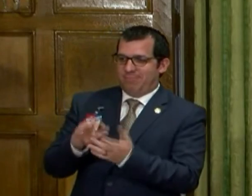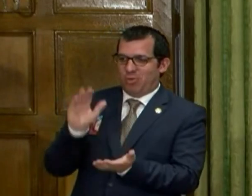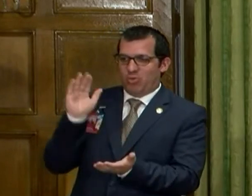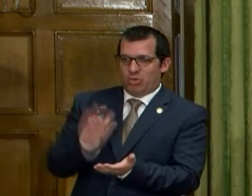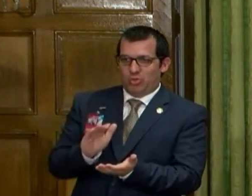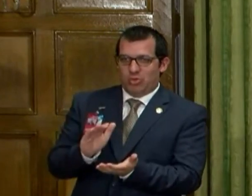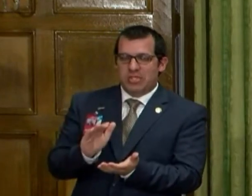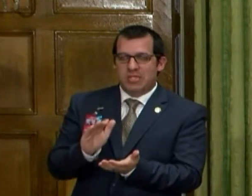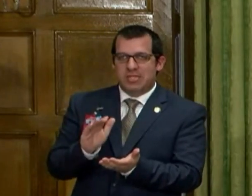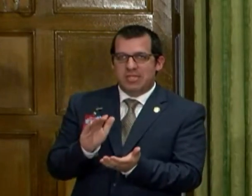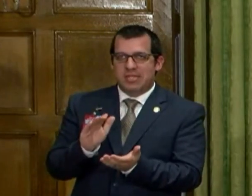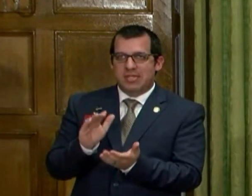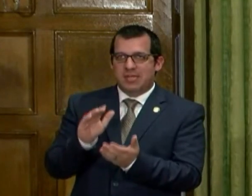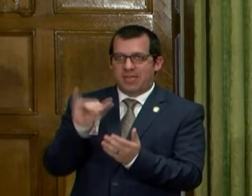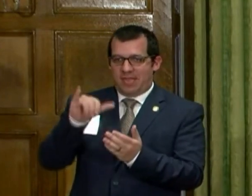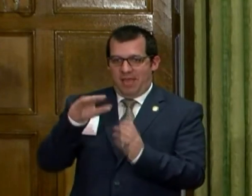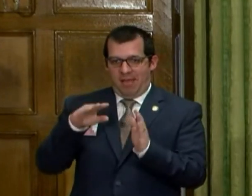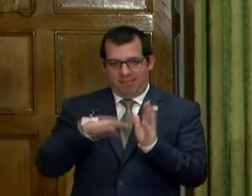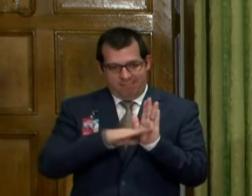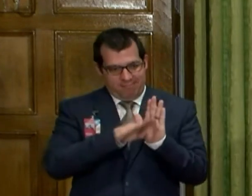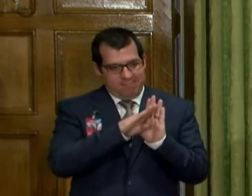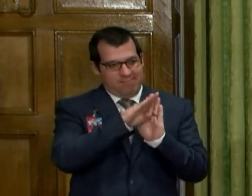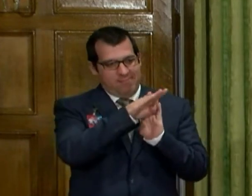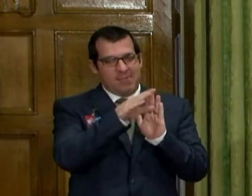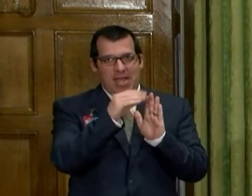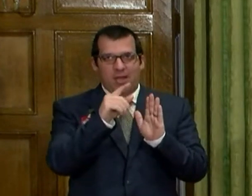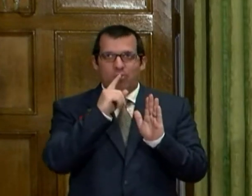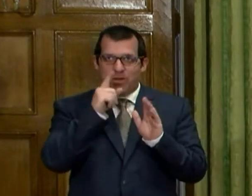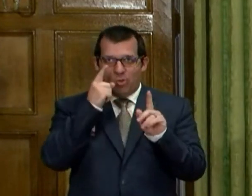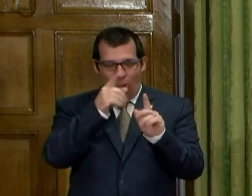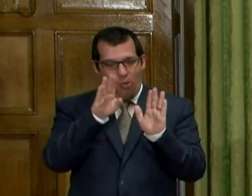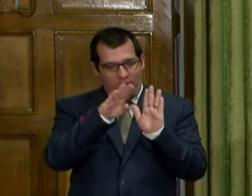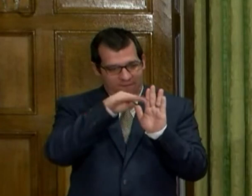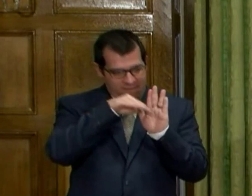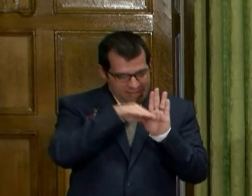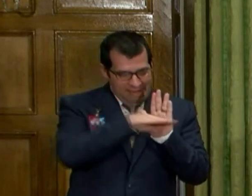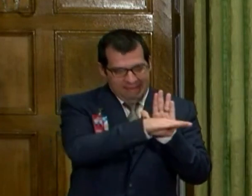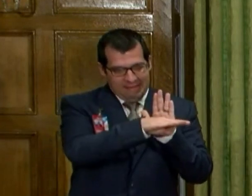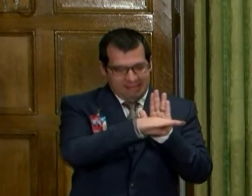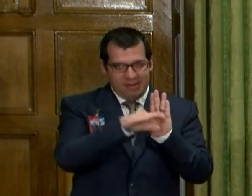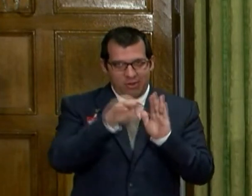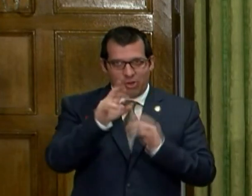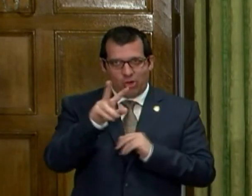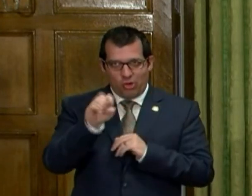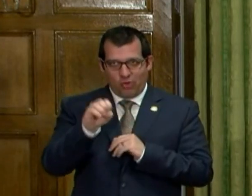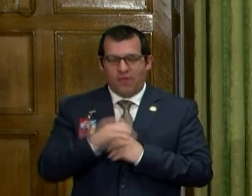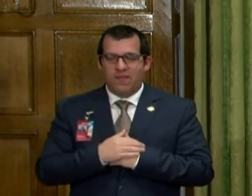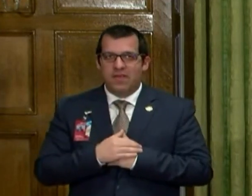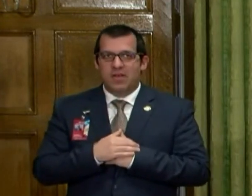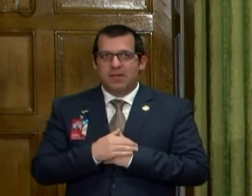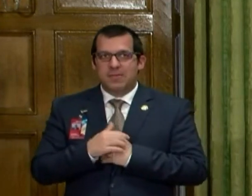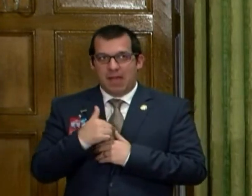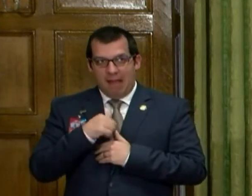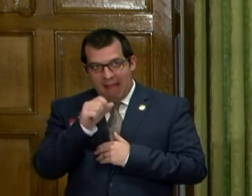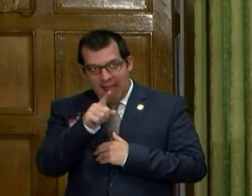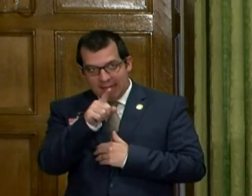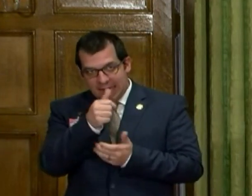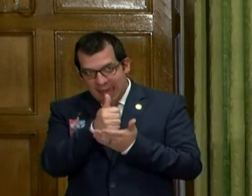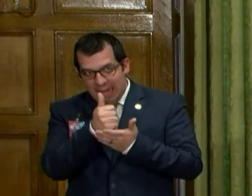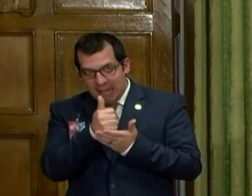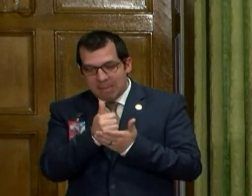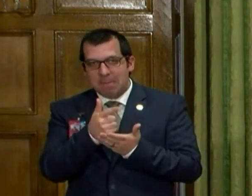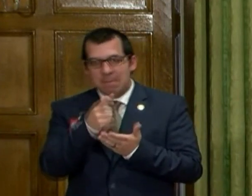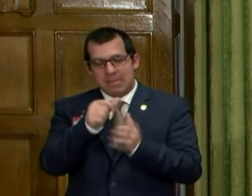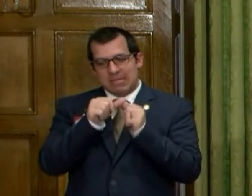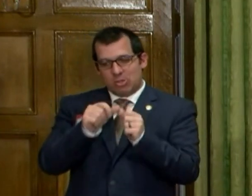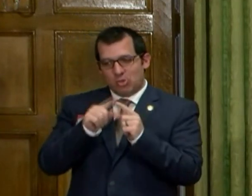reducing the arc and flattening that curve. And I asked her help in